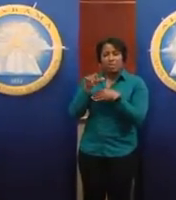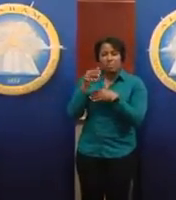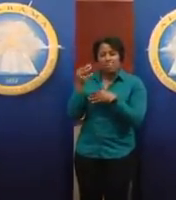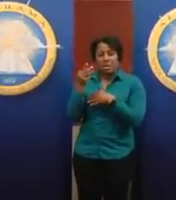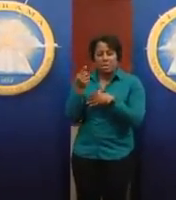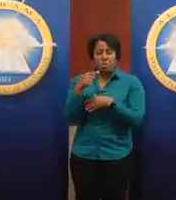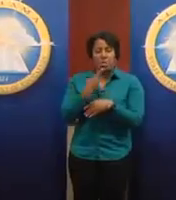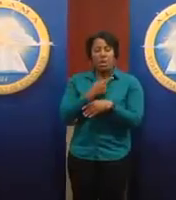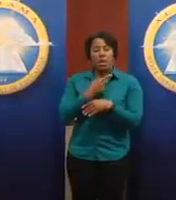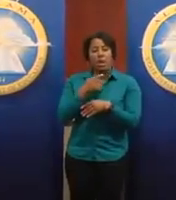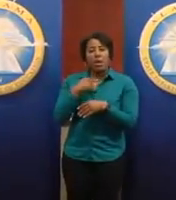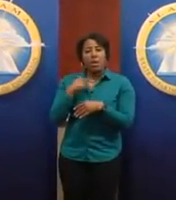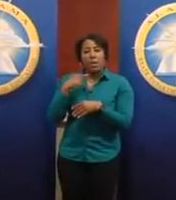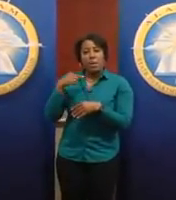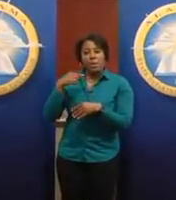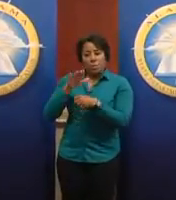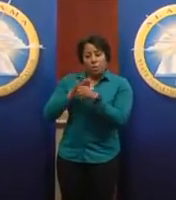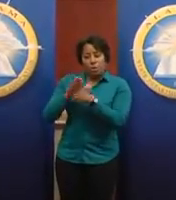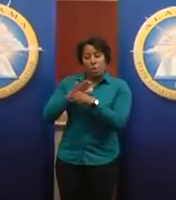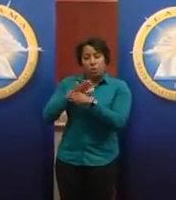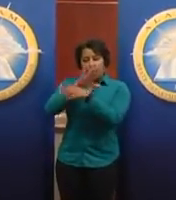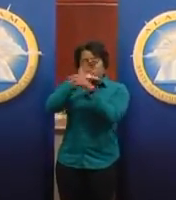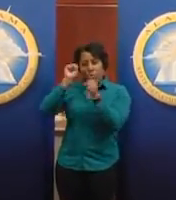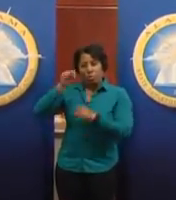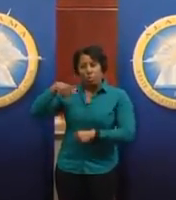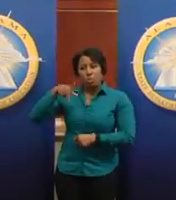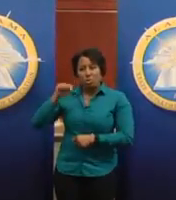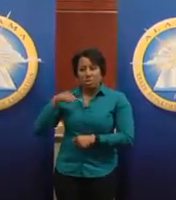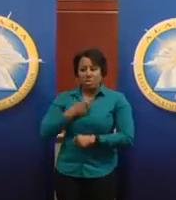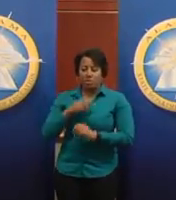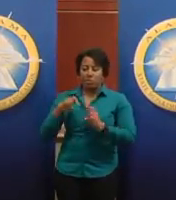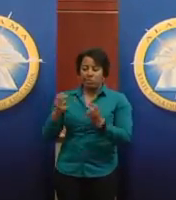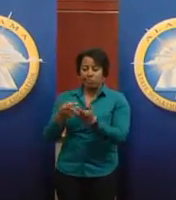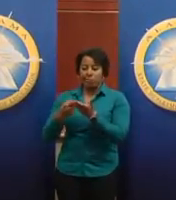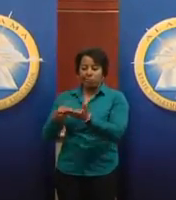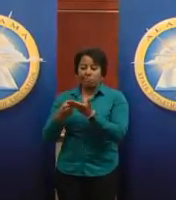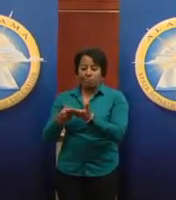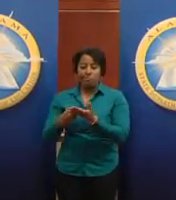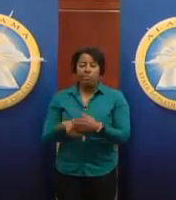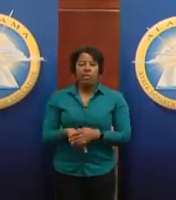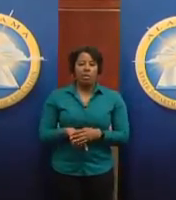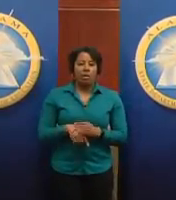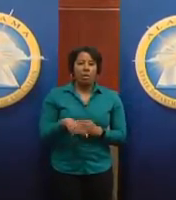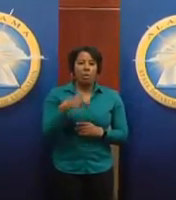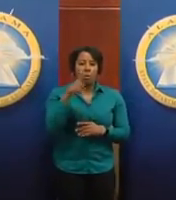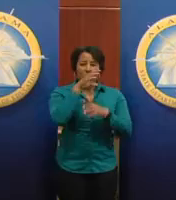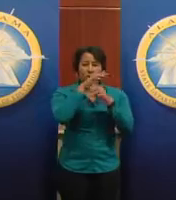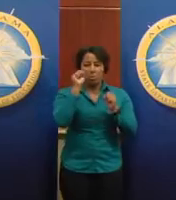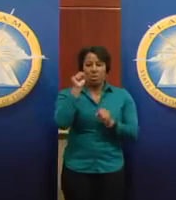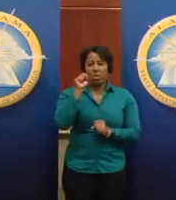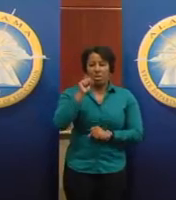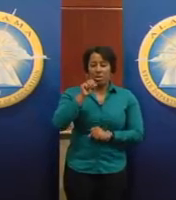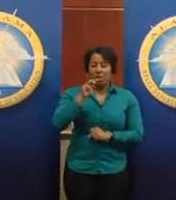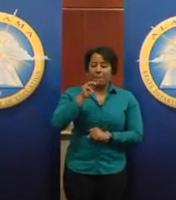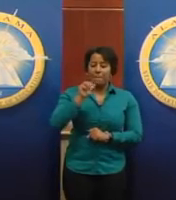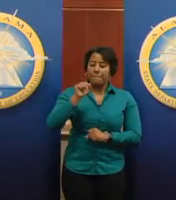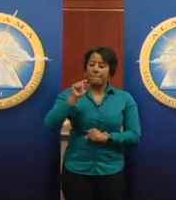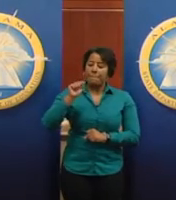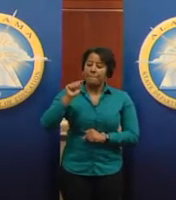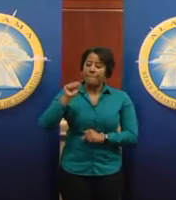going through these points. And one of the superintendents, Dr. Matt Aiken, who's superintendent in Gulf Shores and who